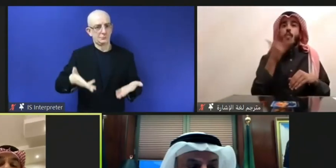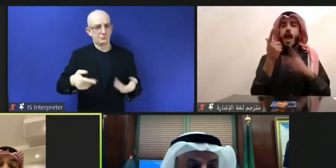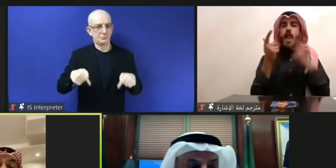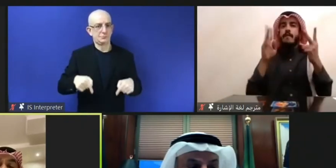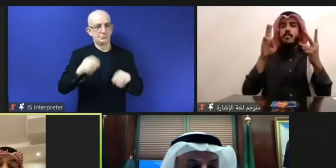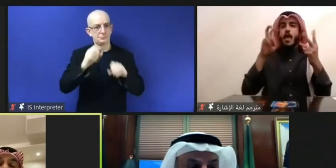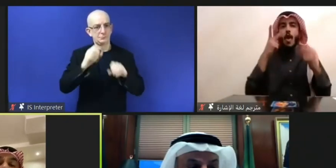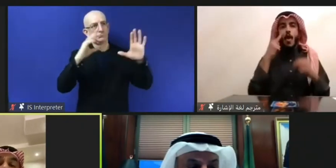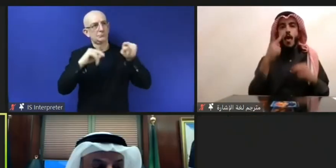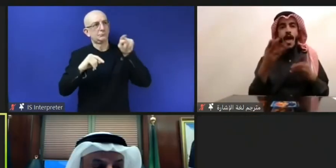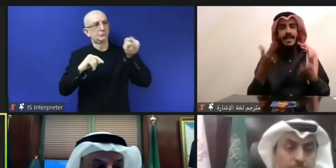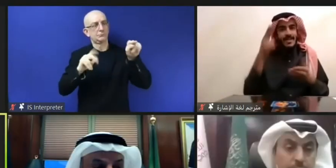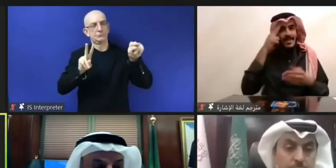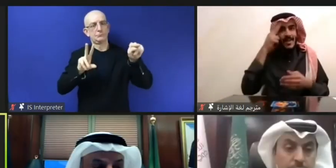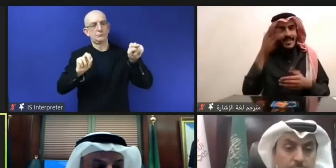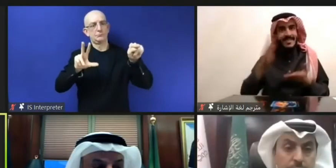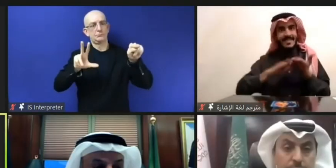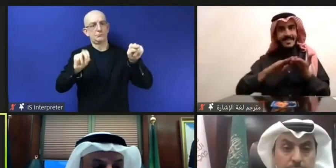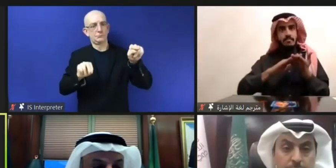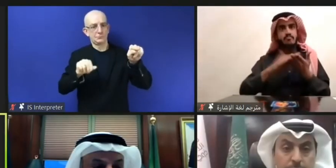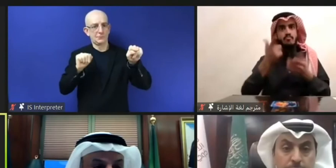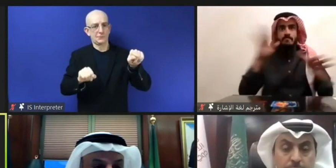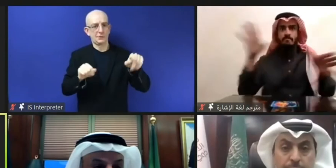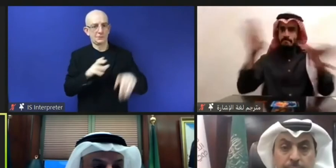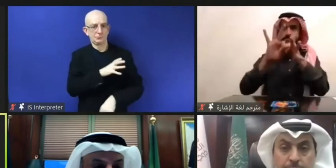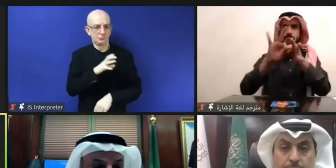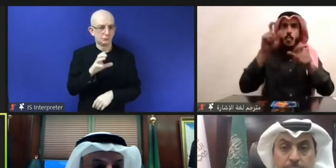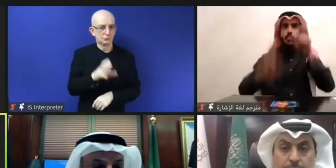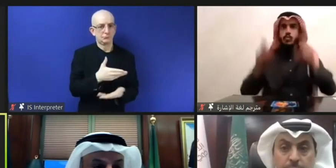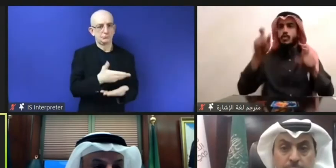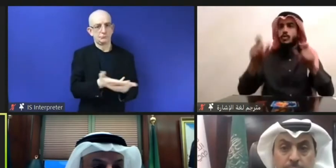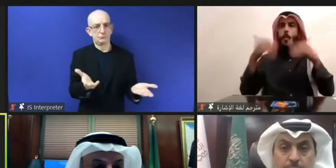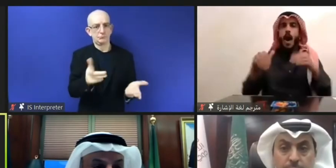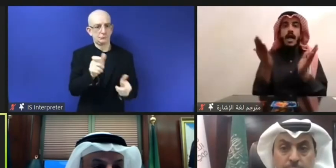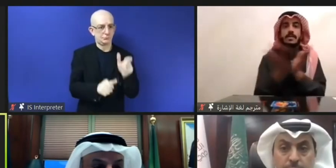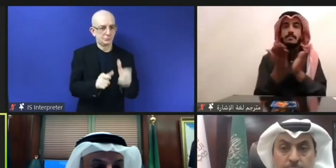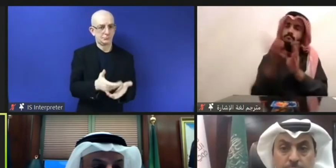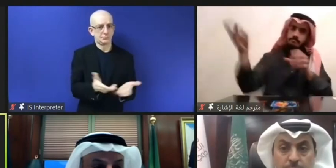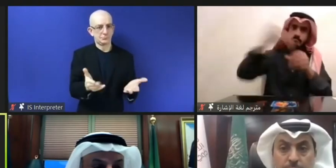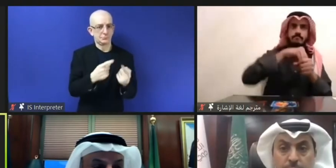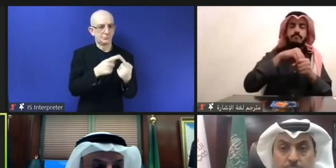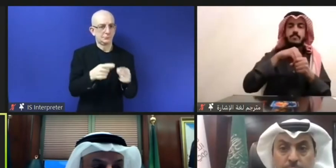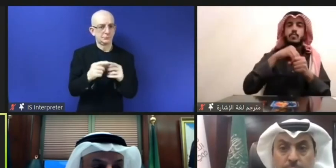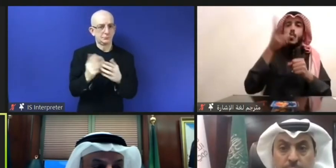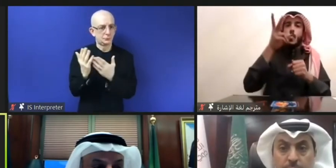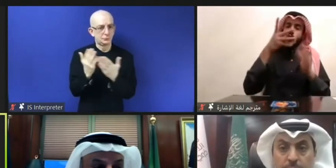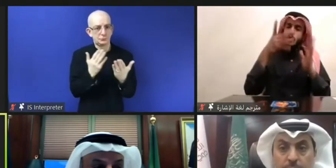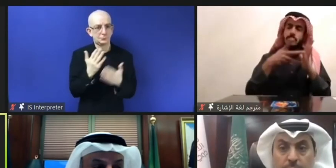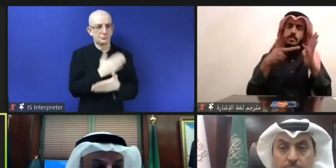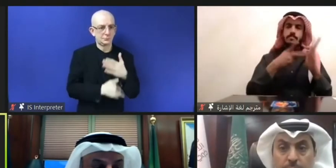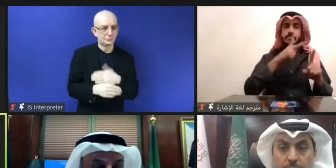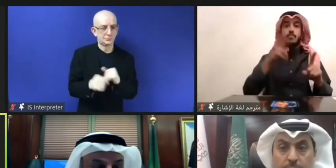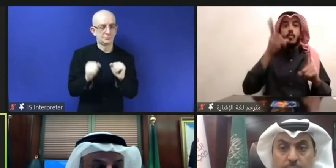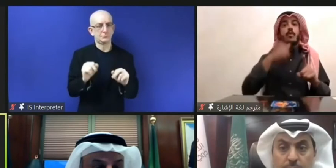engagement to the different student disabilities. And hopefully we can, our experiences will